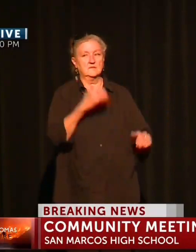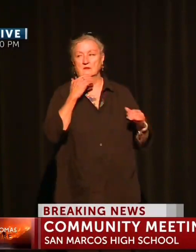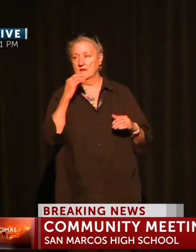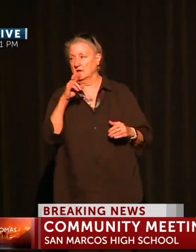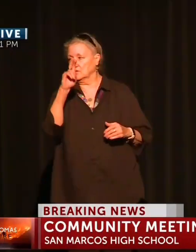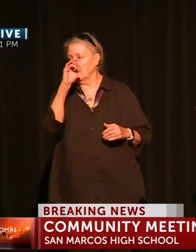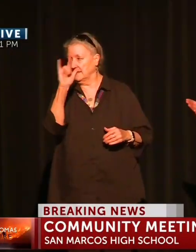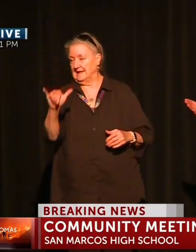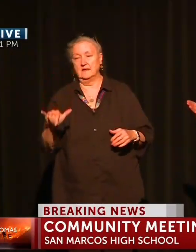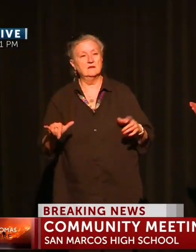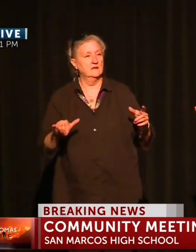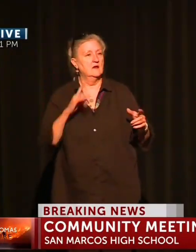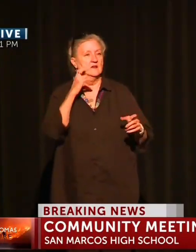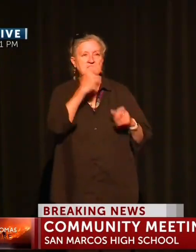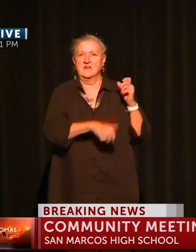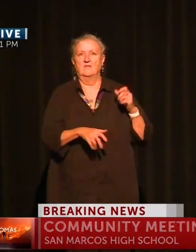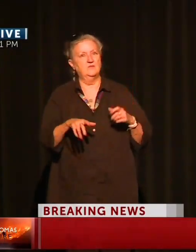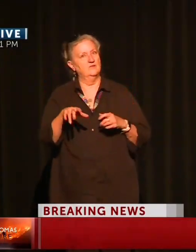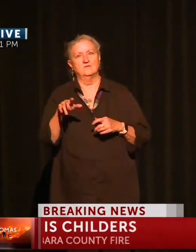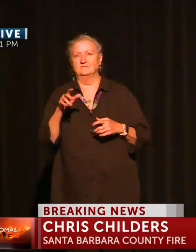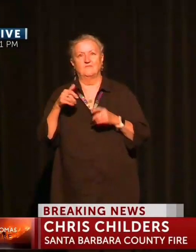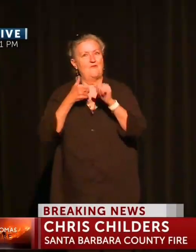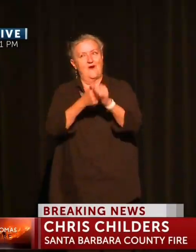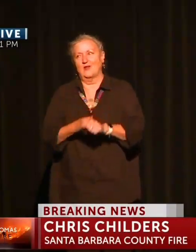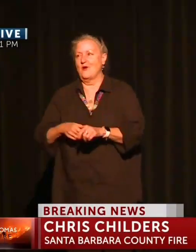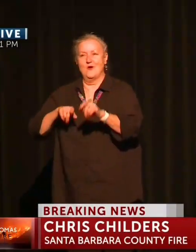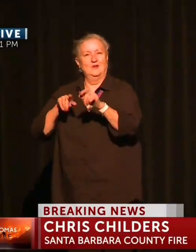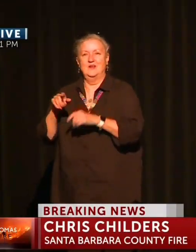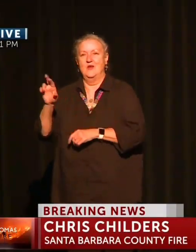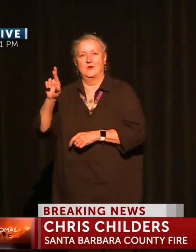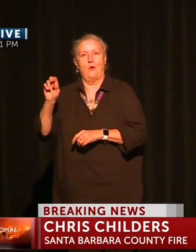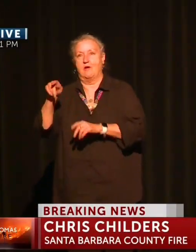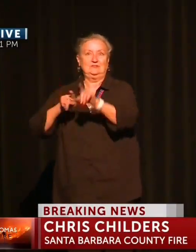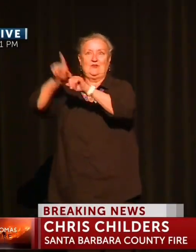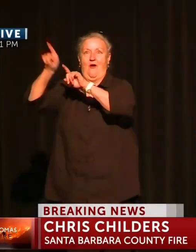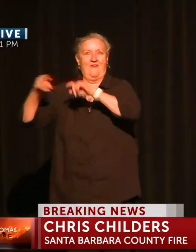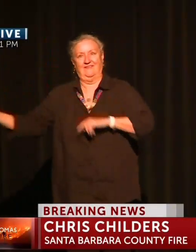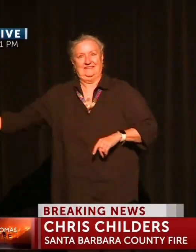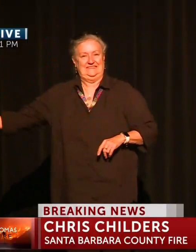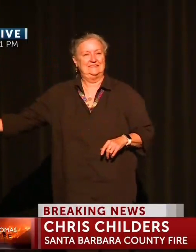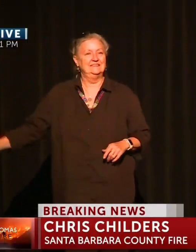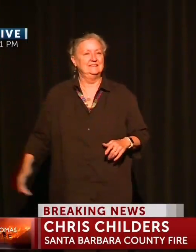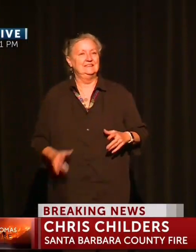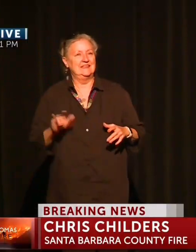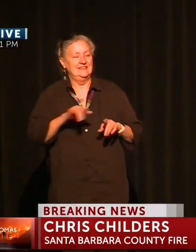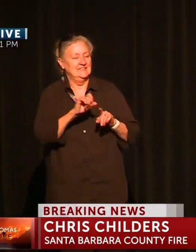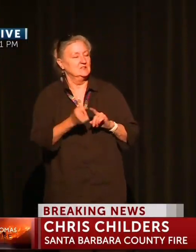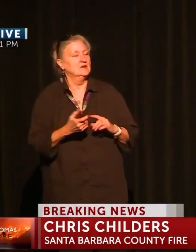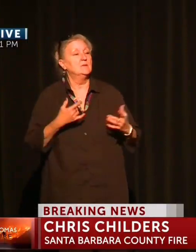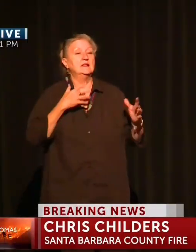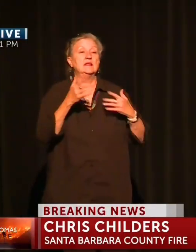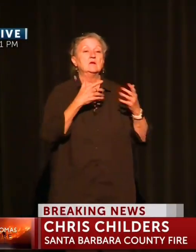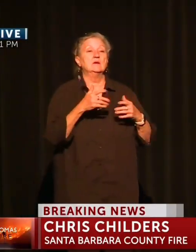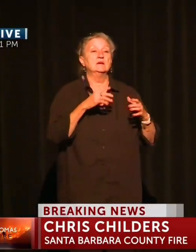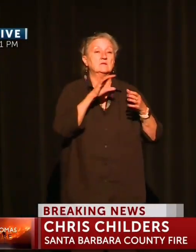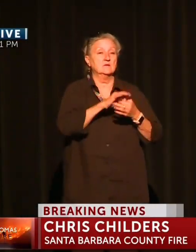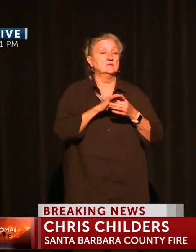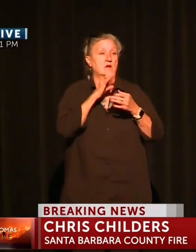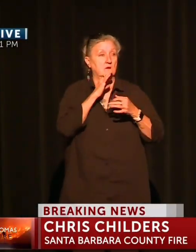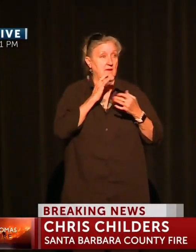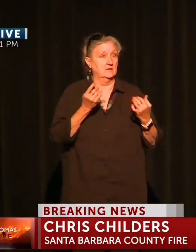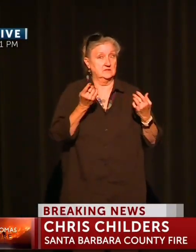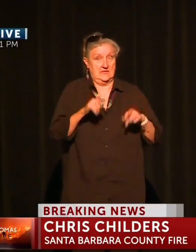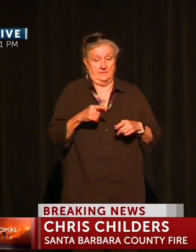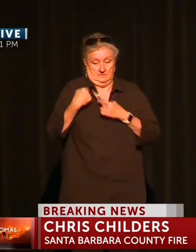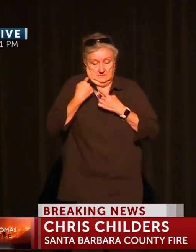Thanks, Rocky. It's always tough to follow the rock star. He would have probably been funny on a better situation. But let's talk about what's happening